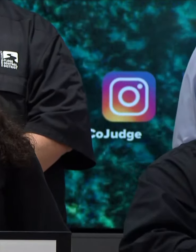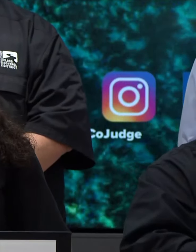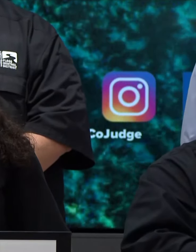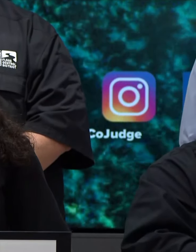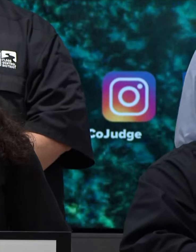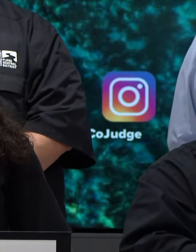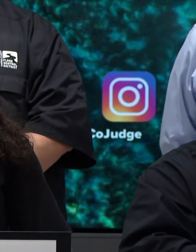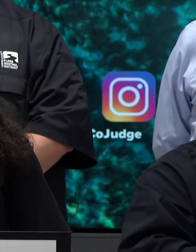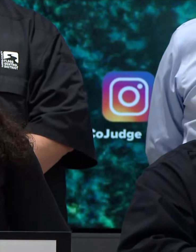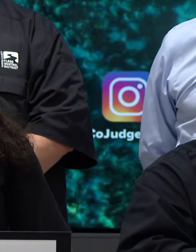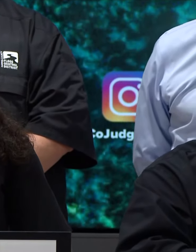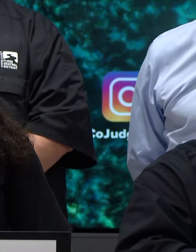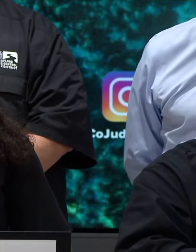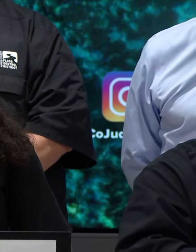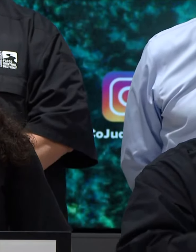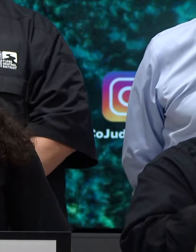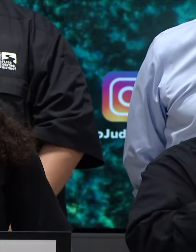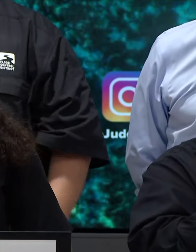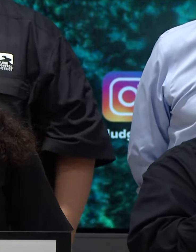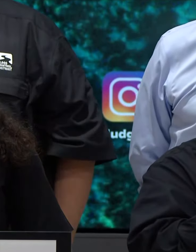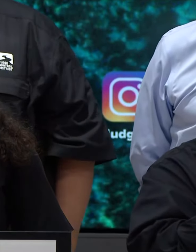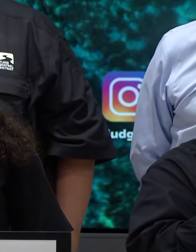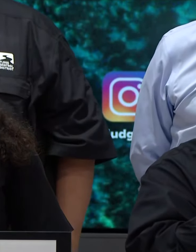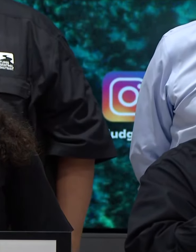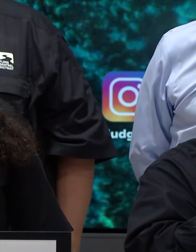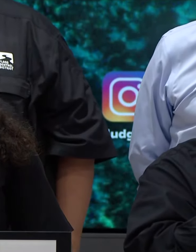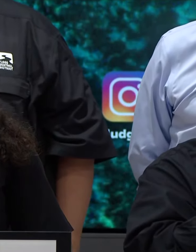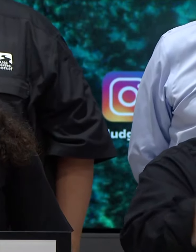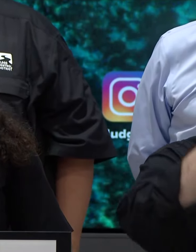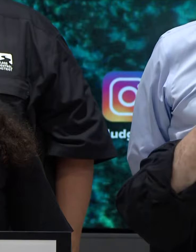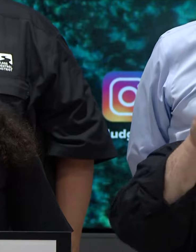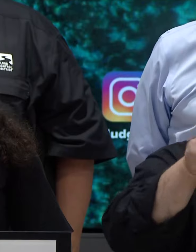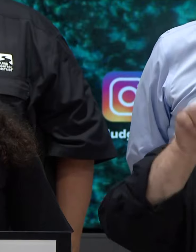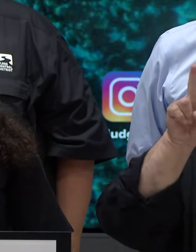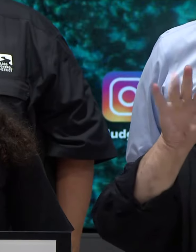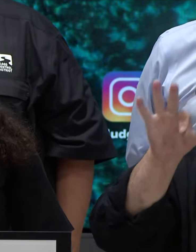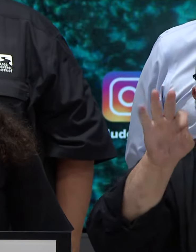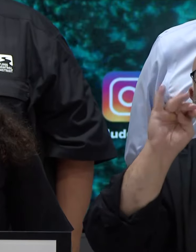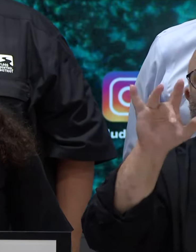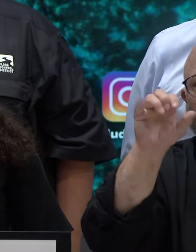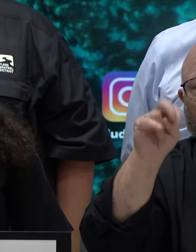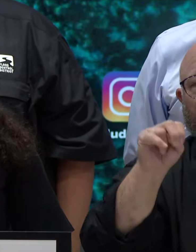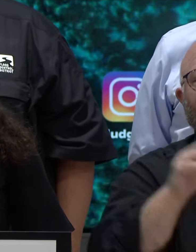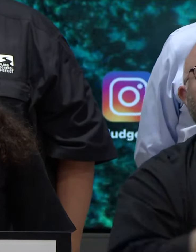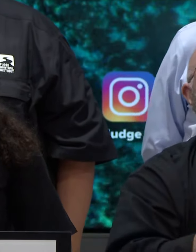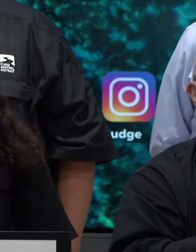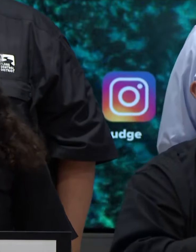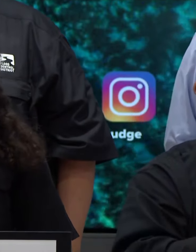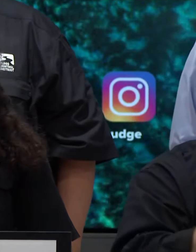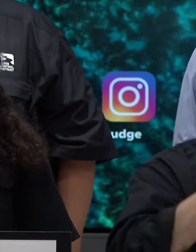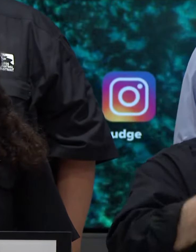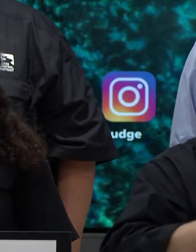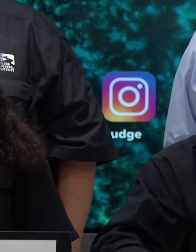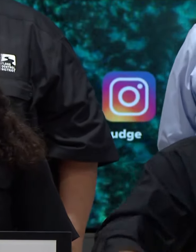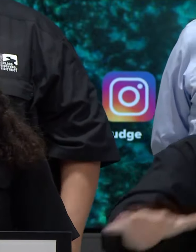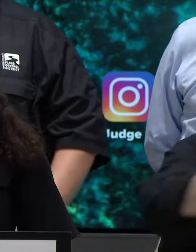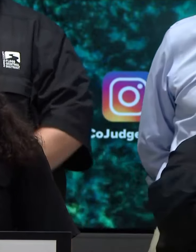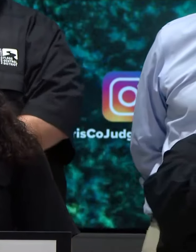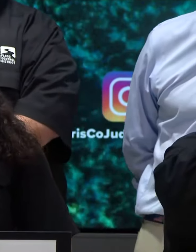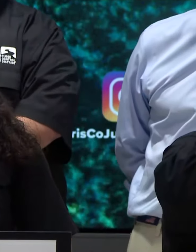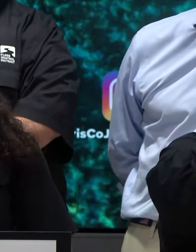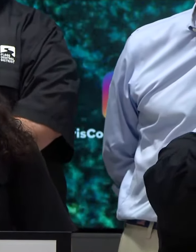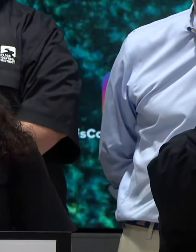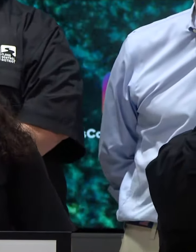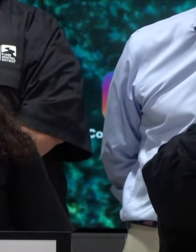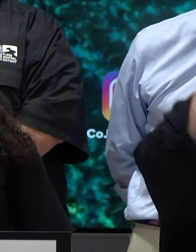1.69 million to 1.29 million. In terms of the region, 2.2 million